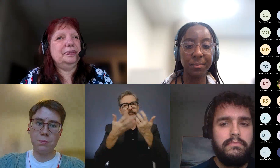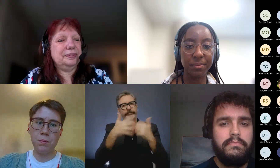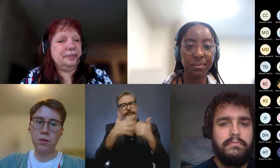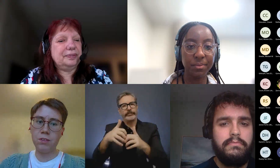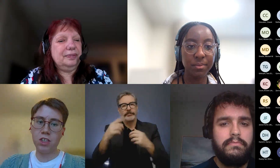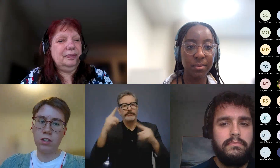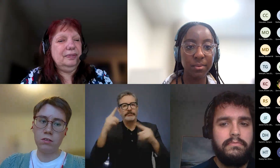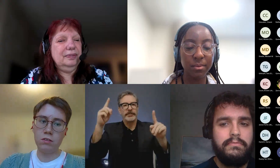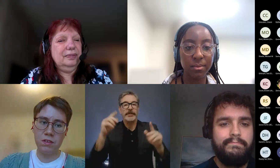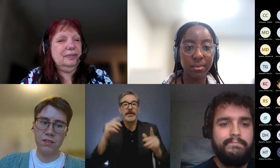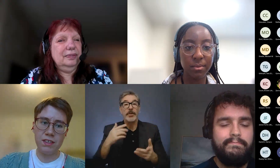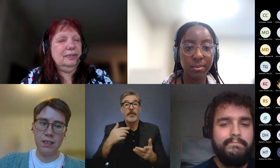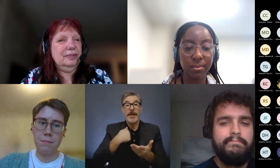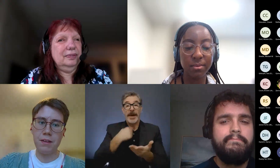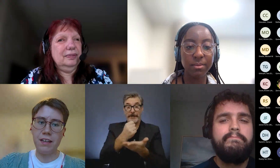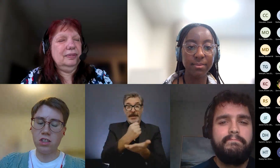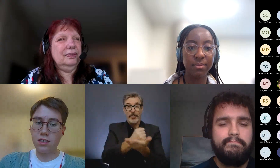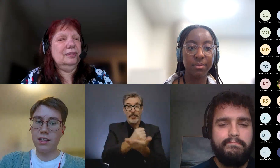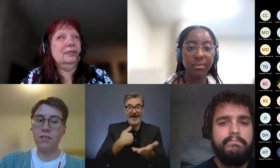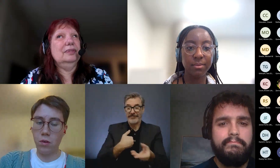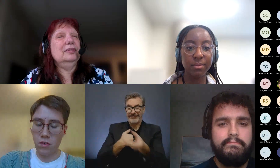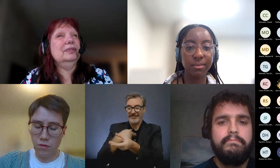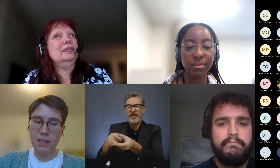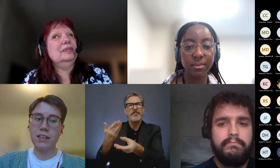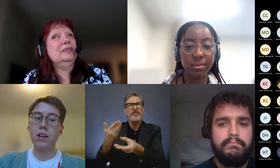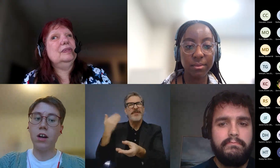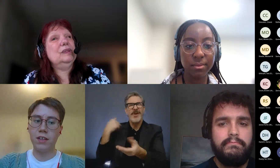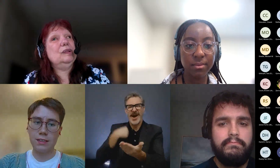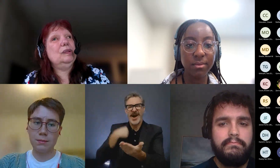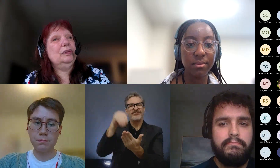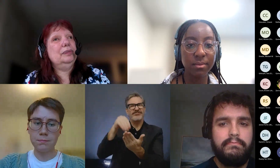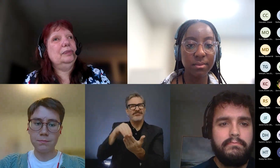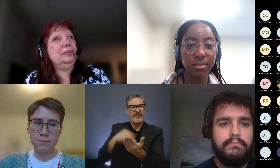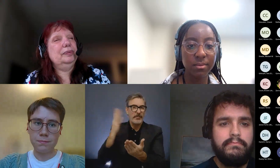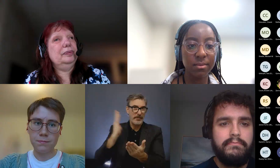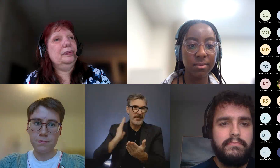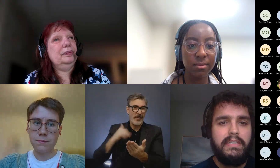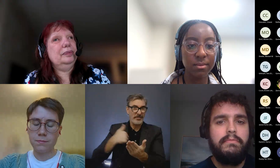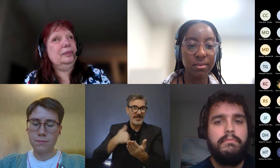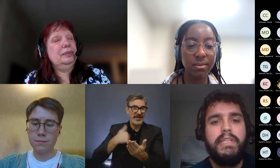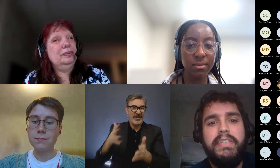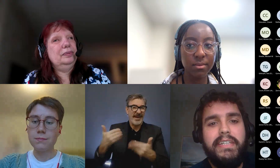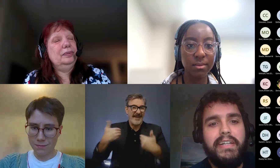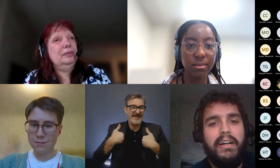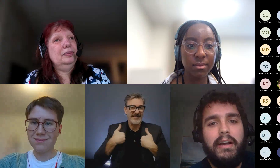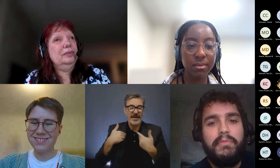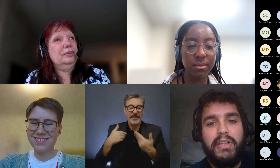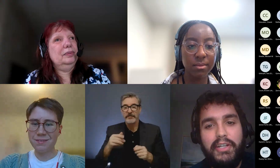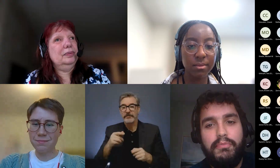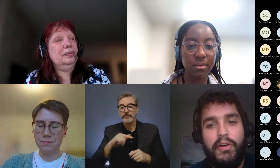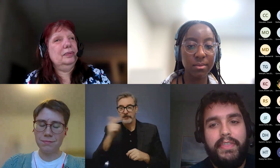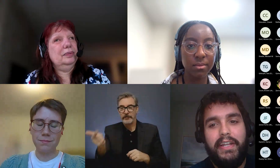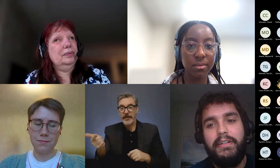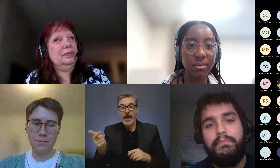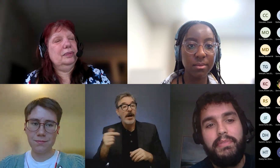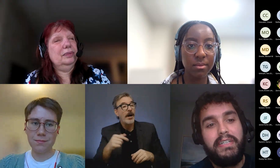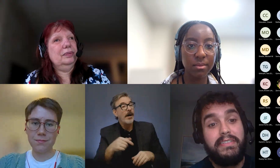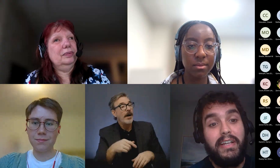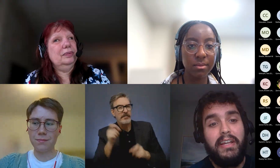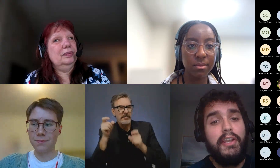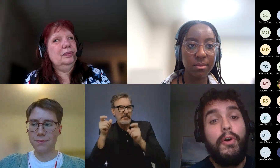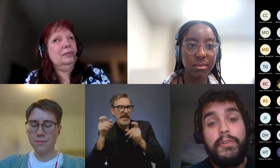my passport, which includes previous accommodations that have worked for me in the office. Missy, I'm glad you brought that